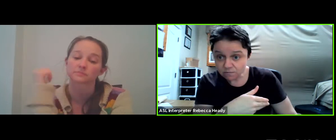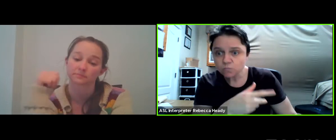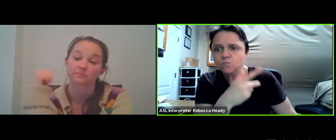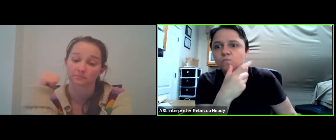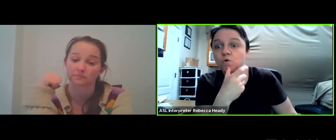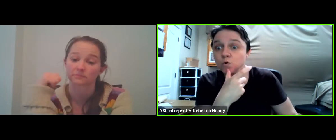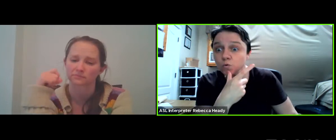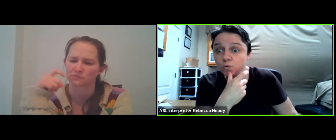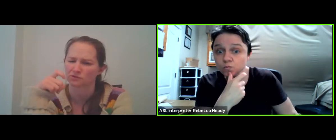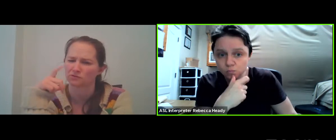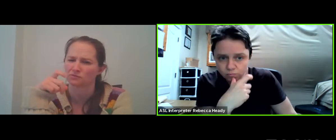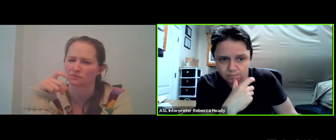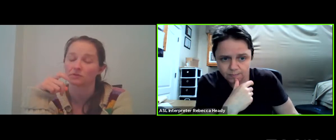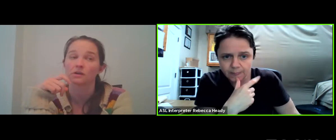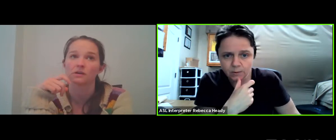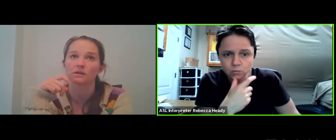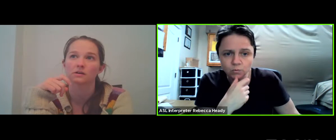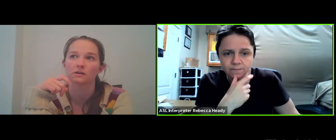the front, who?